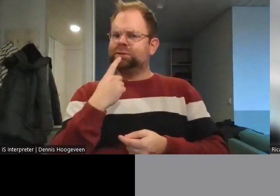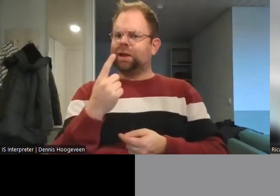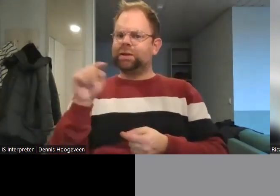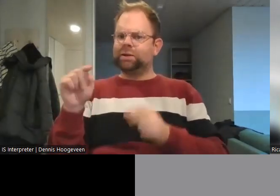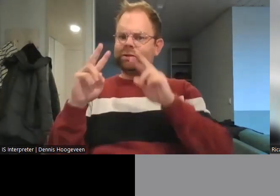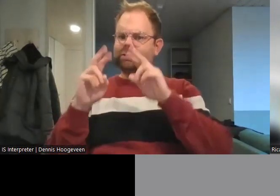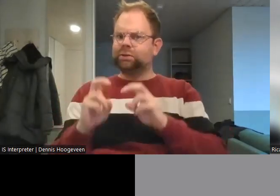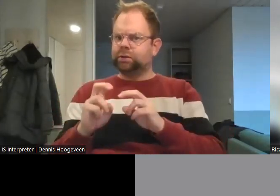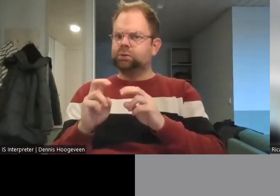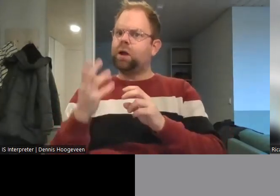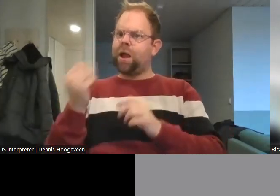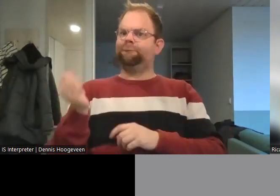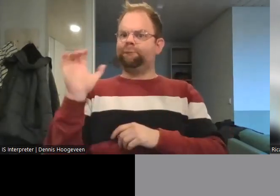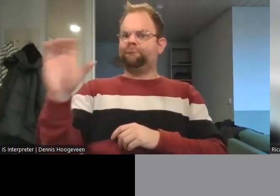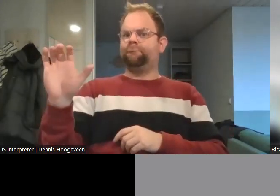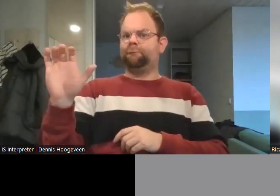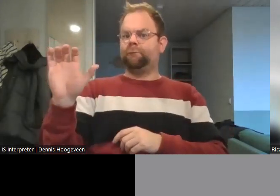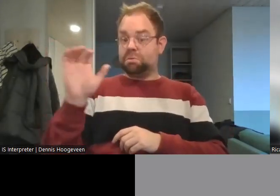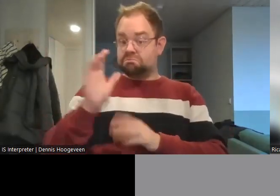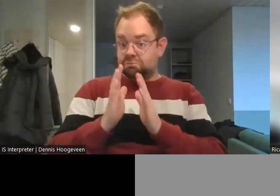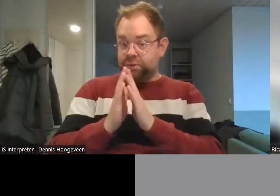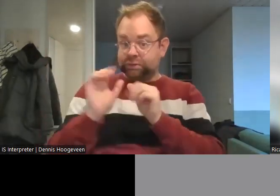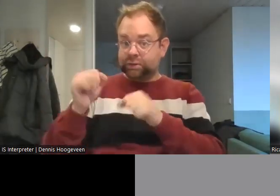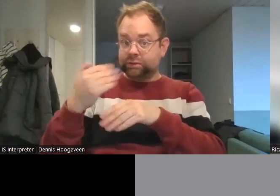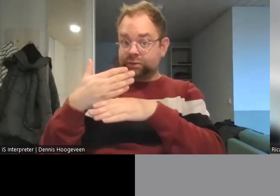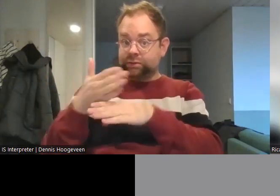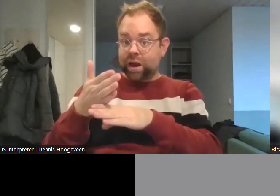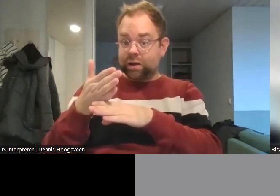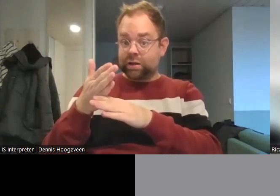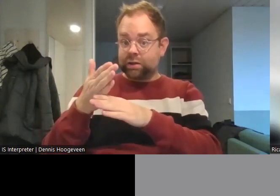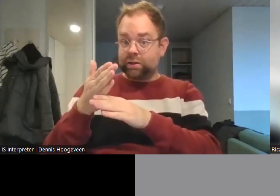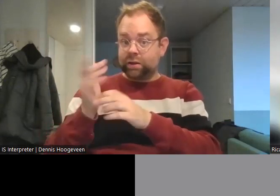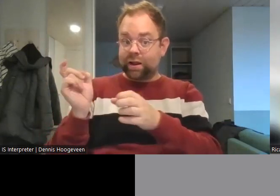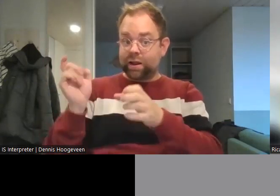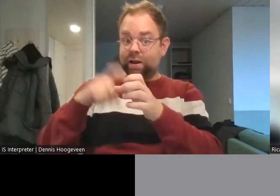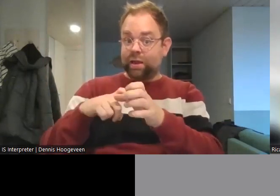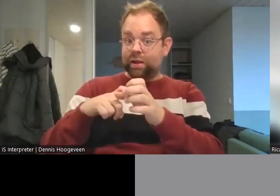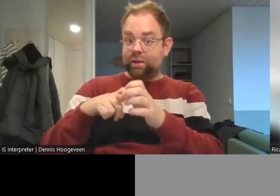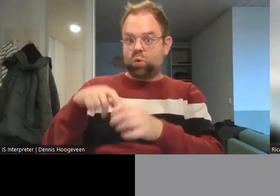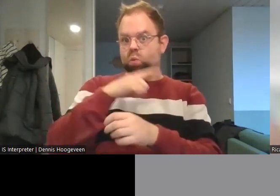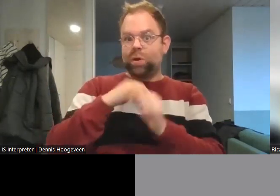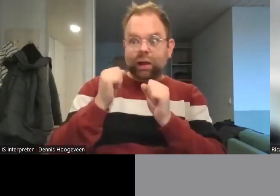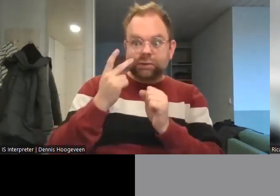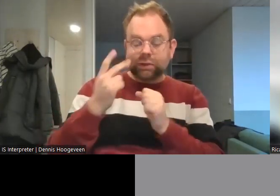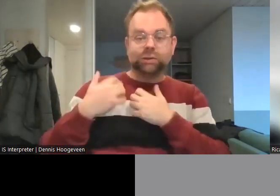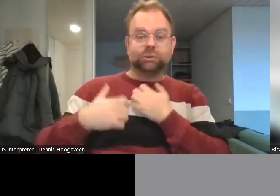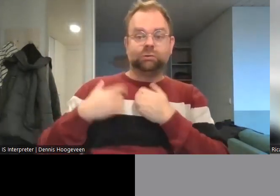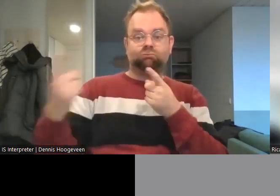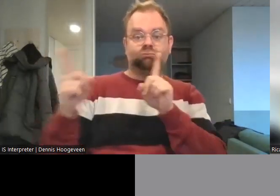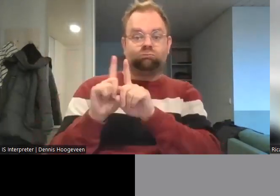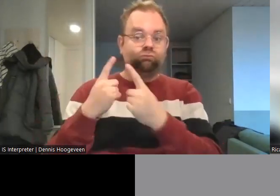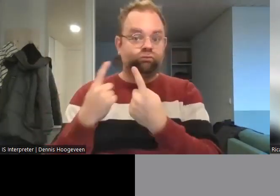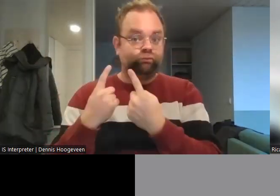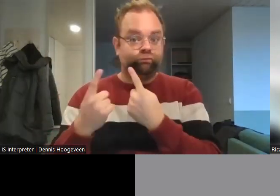these are just some ideas, but very, very interesting. And then I wanted to share as well, yes, one of our priorities for next